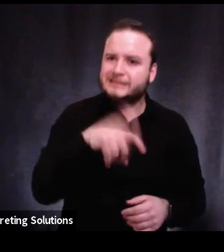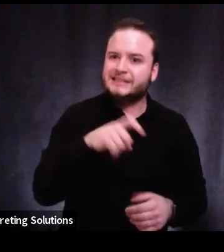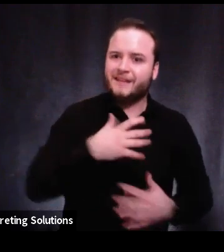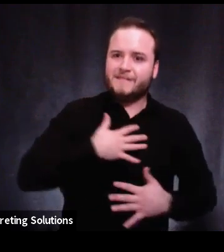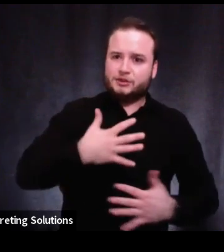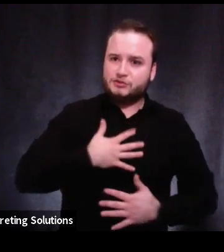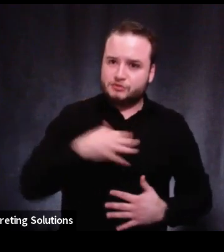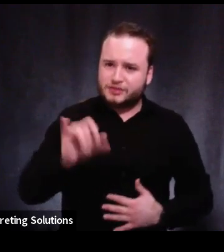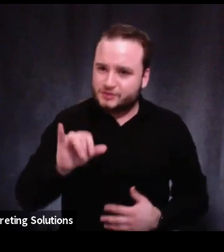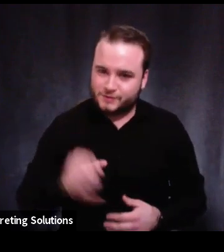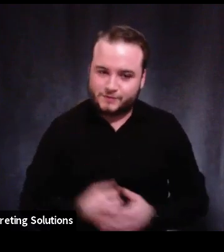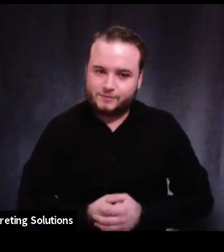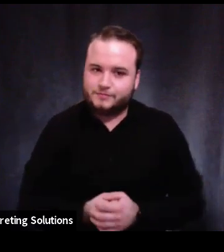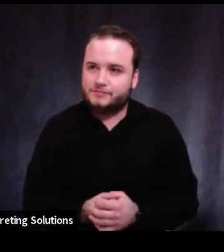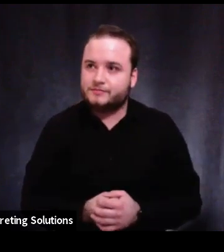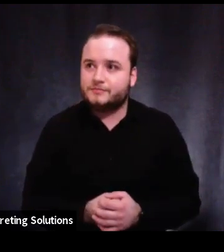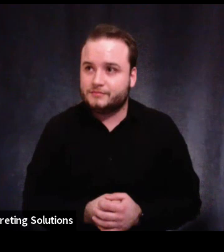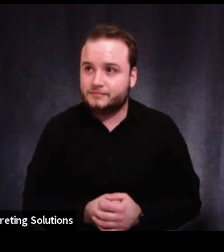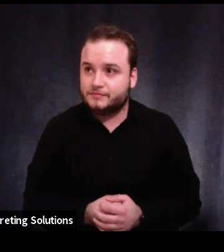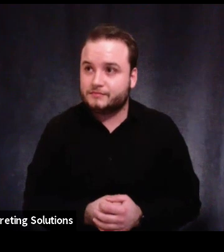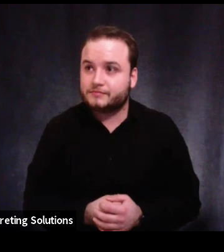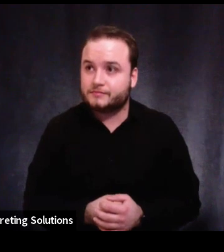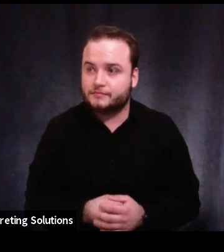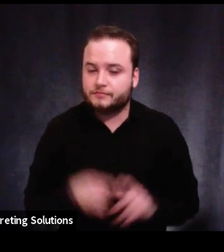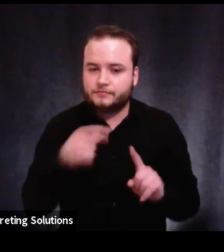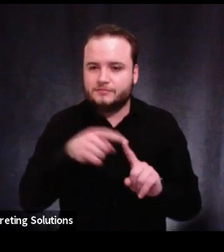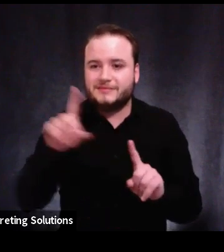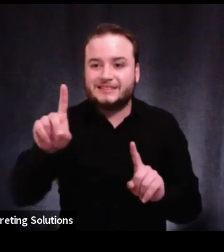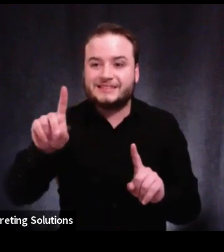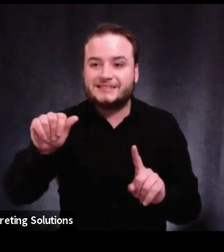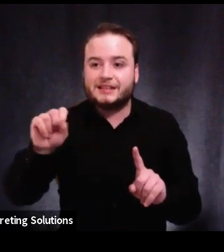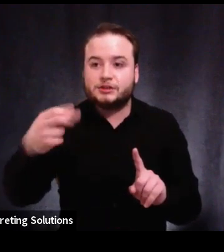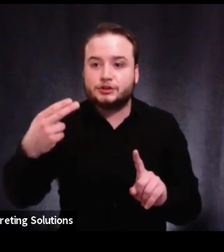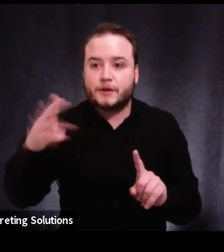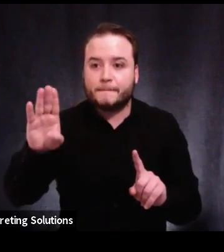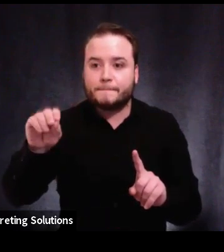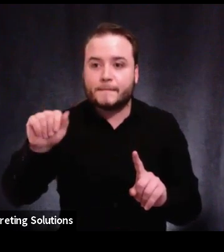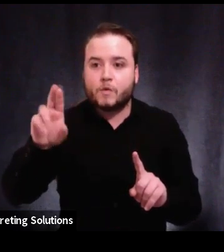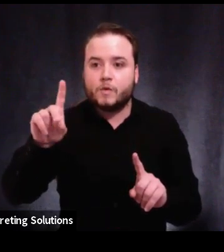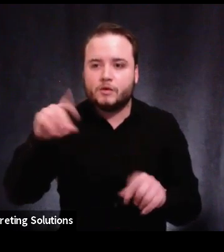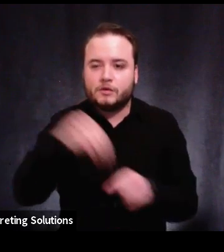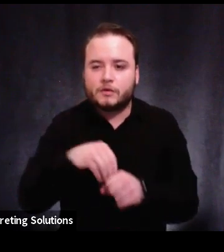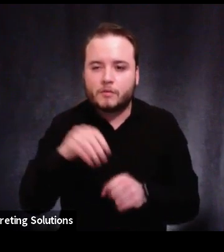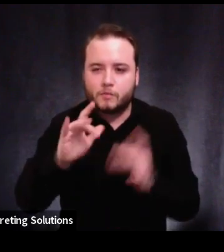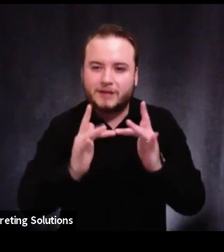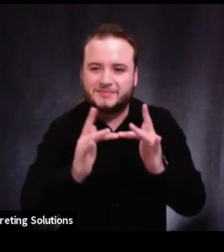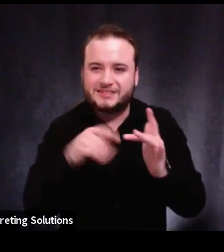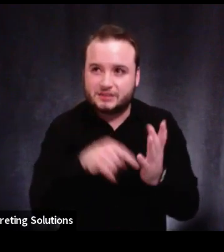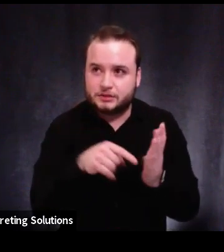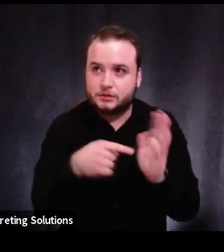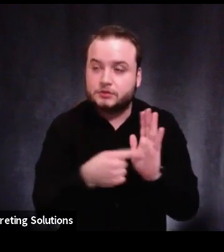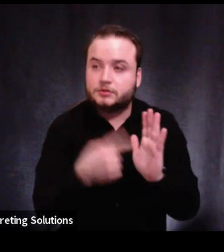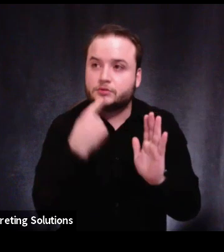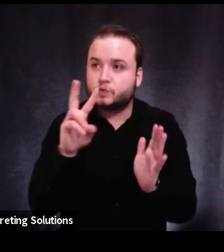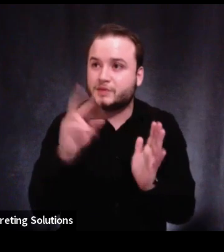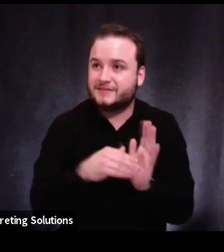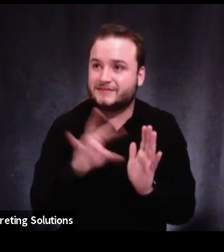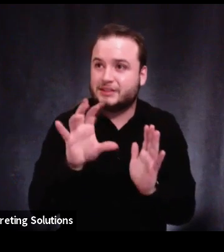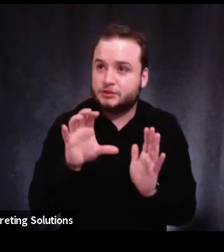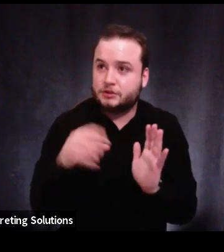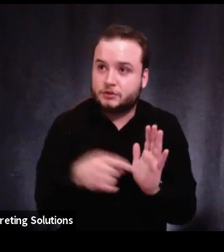dashboard, that some number of those will not be being applied to the COVID epidemic, but for